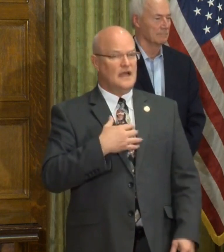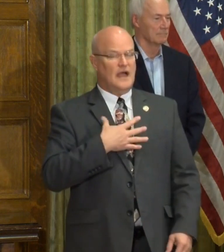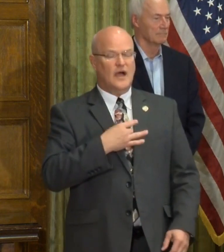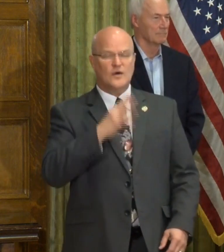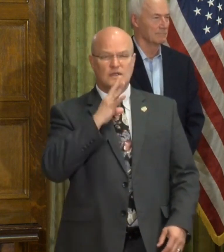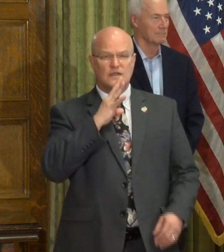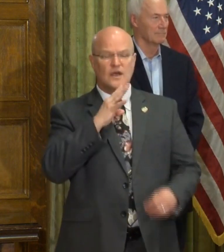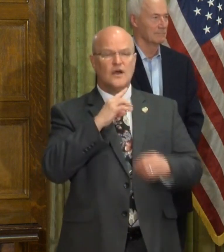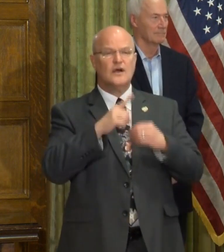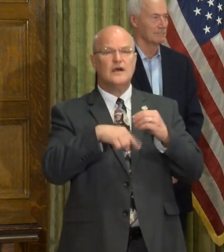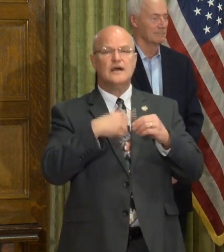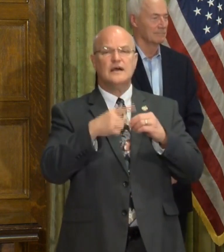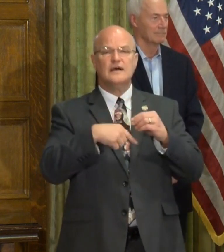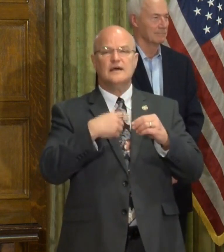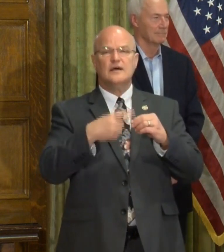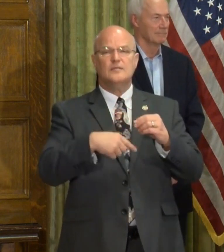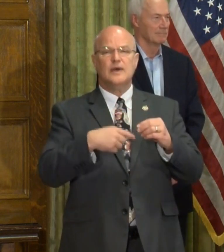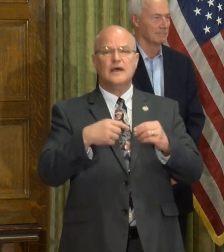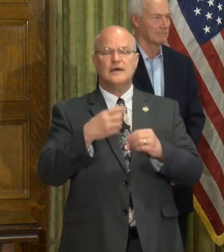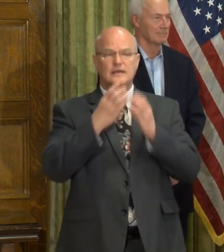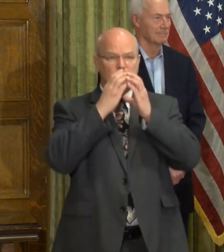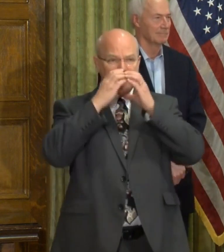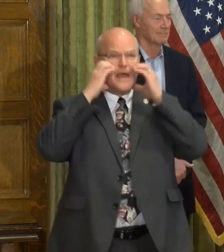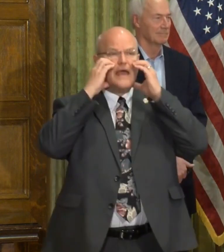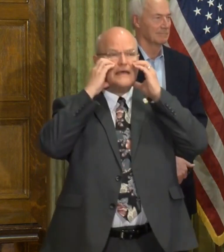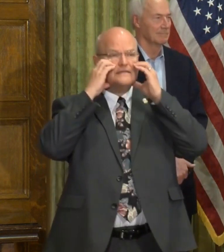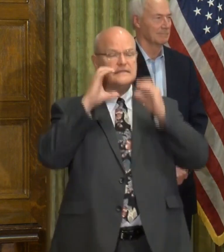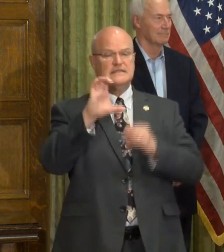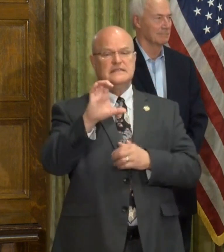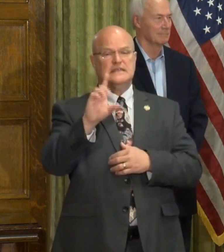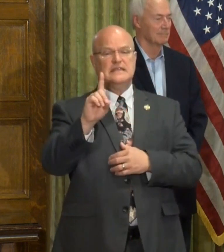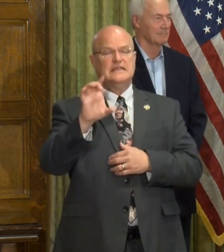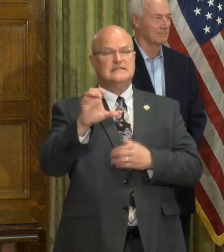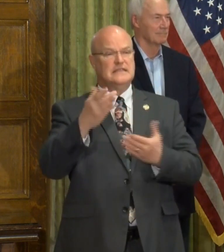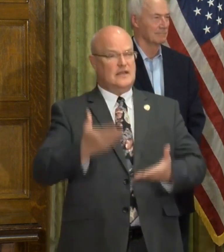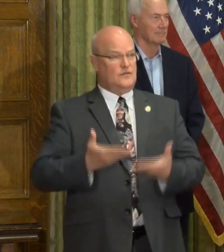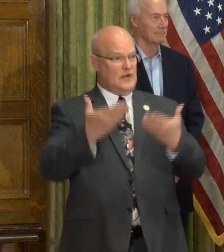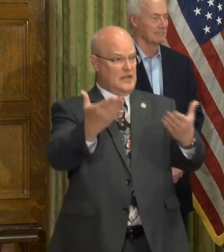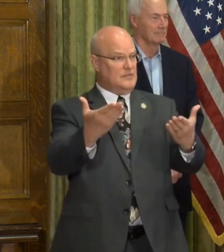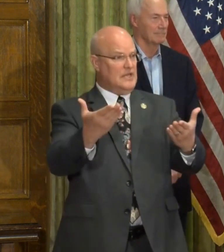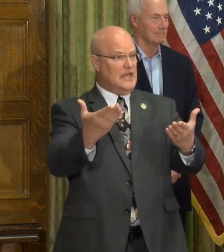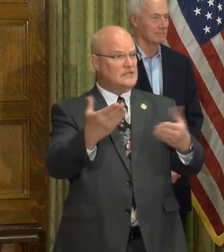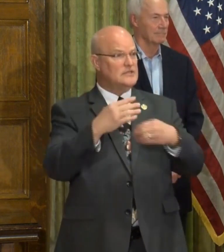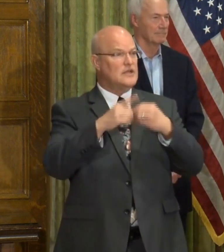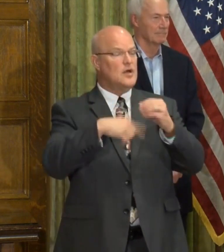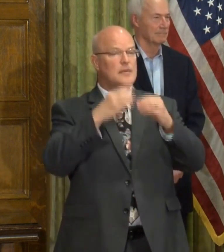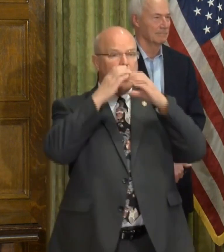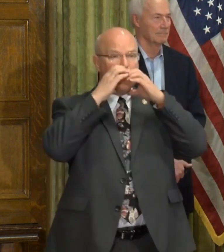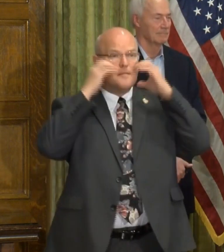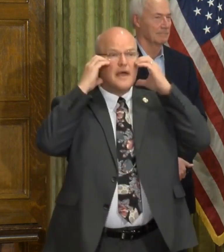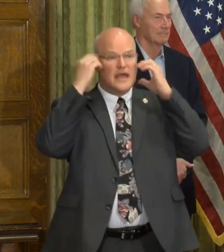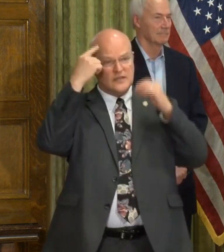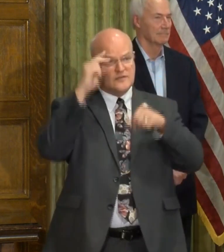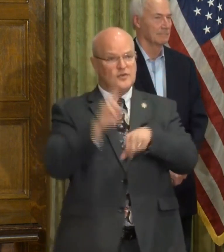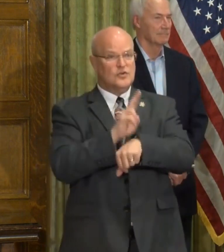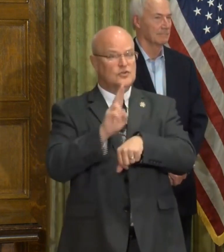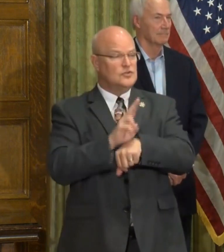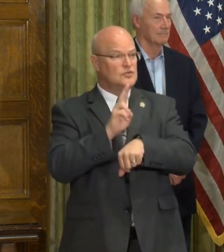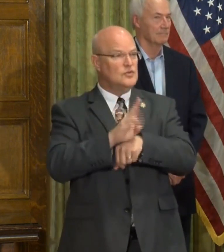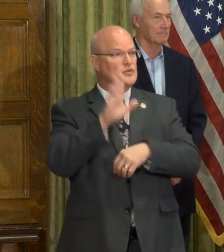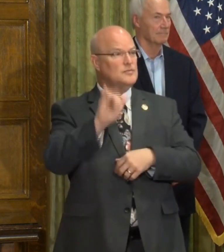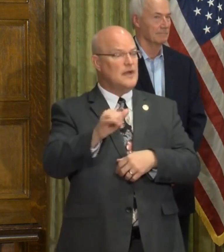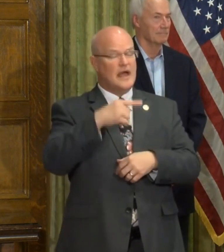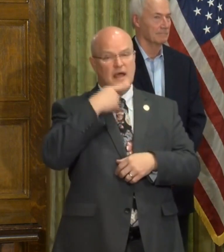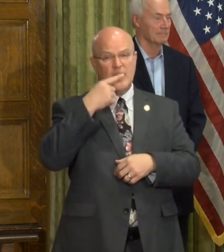I'd like to talk for just a moment about masks. CDC put out a recommendation on masks for